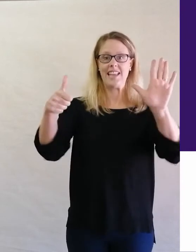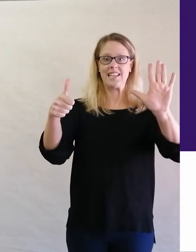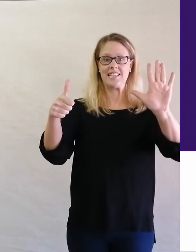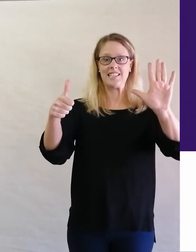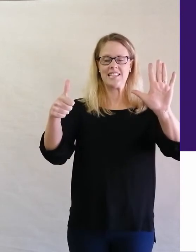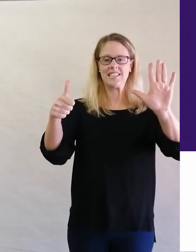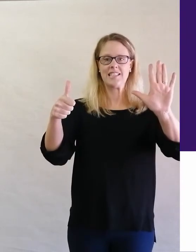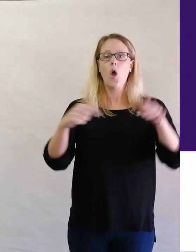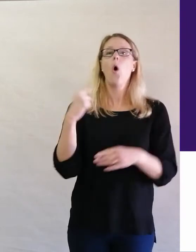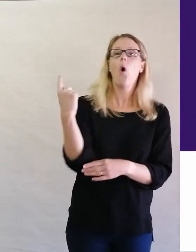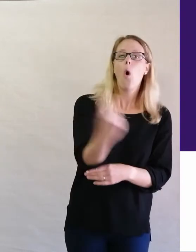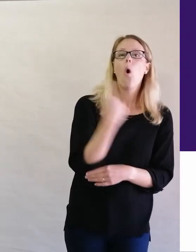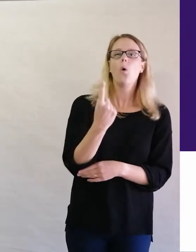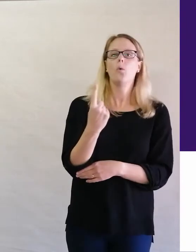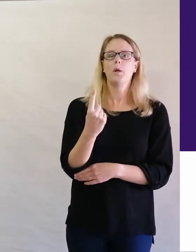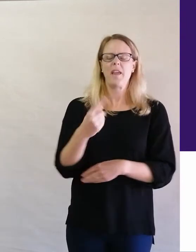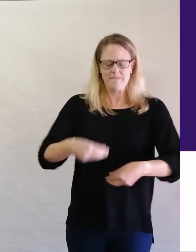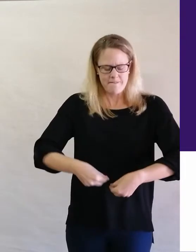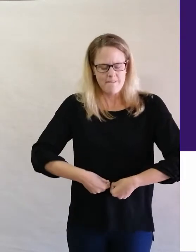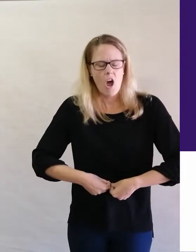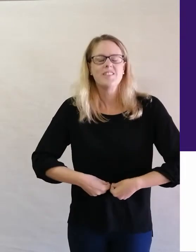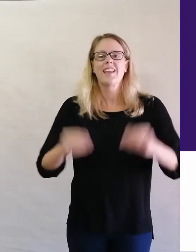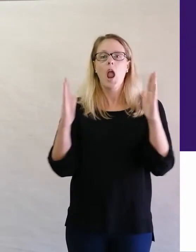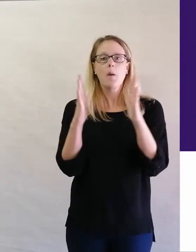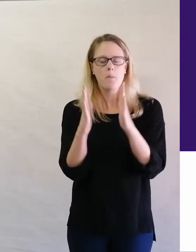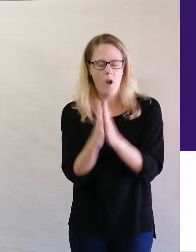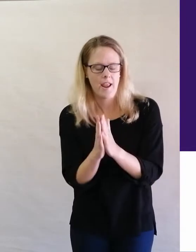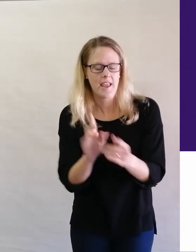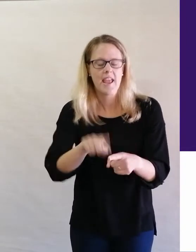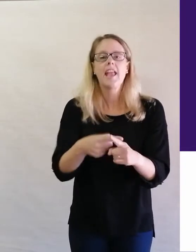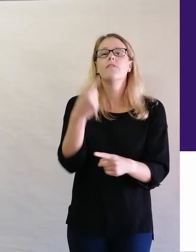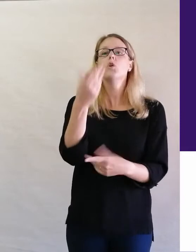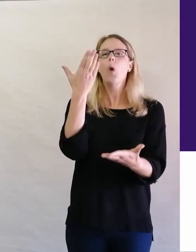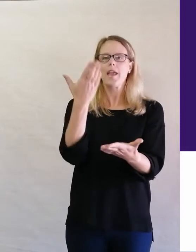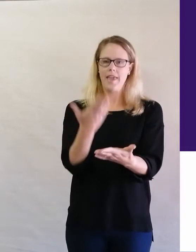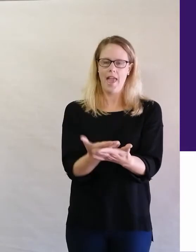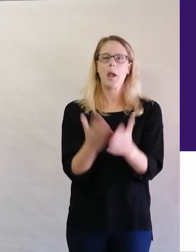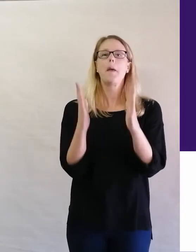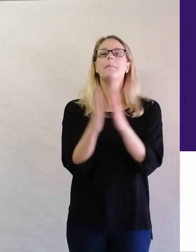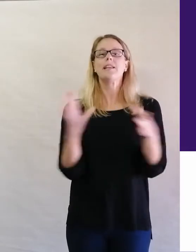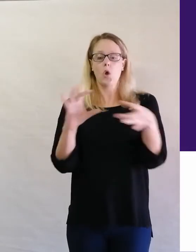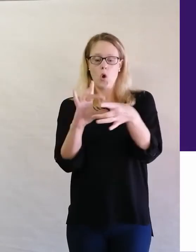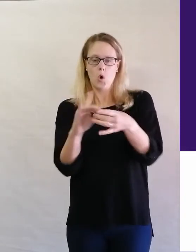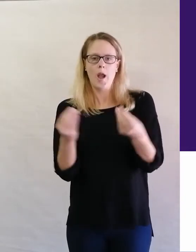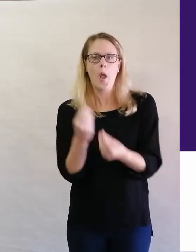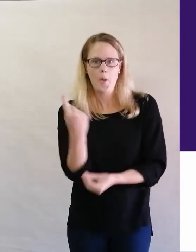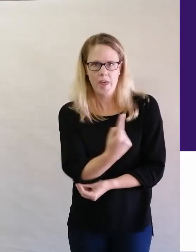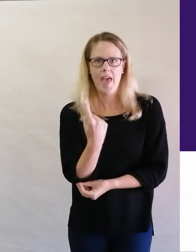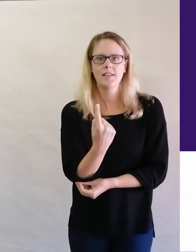and pastors will be fasting and praying. And we are asking that if you can, then join us as we